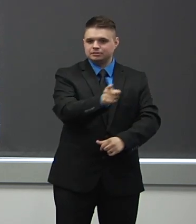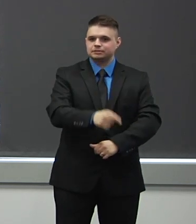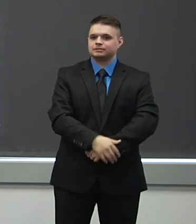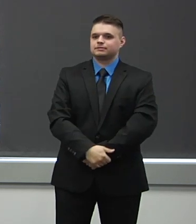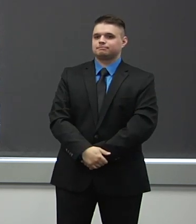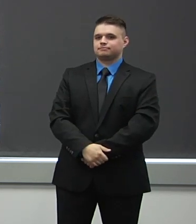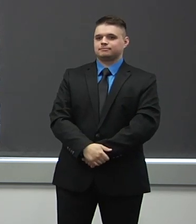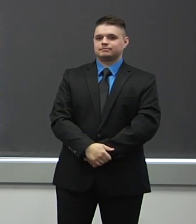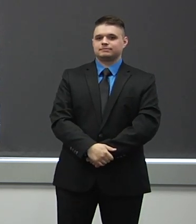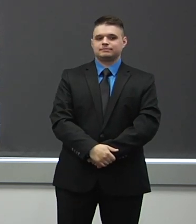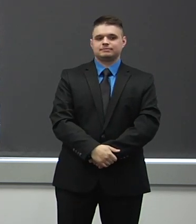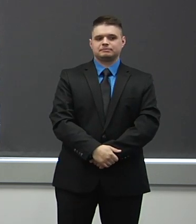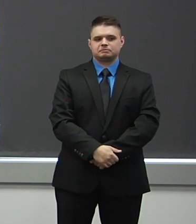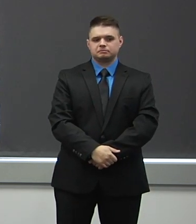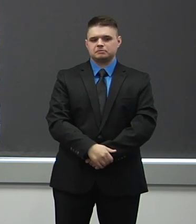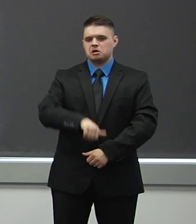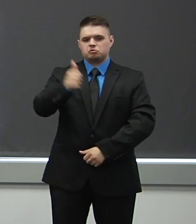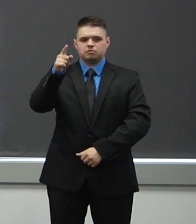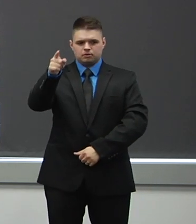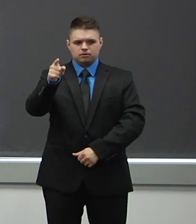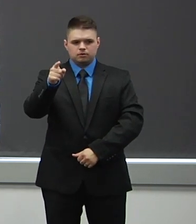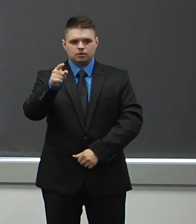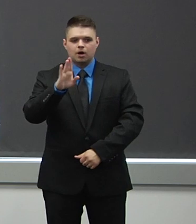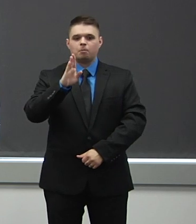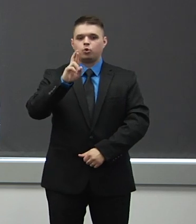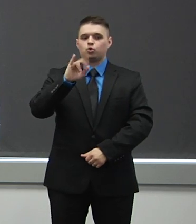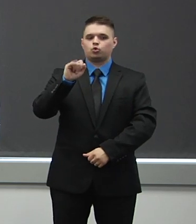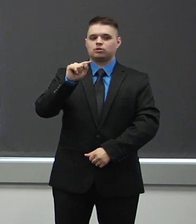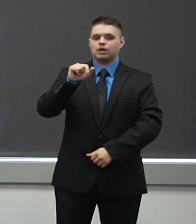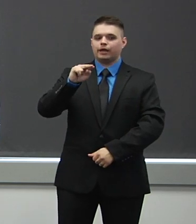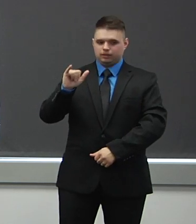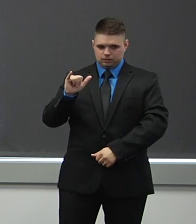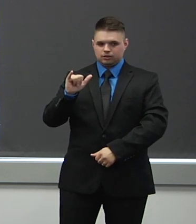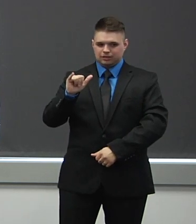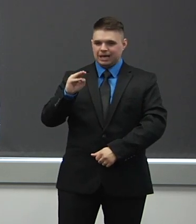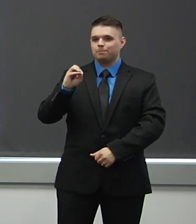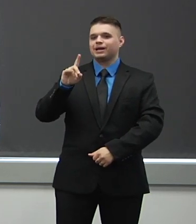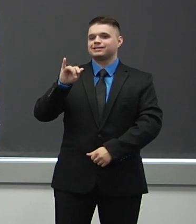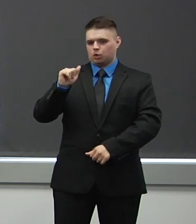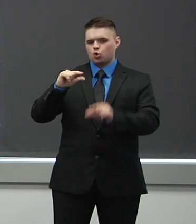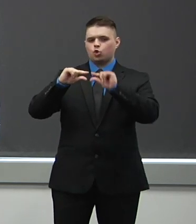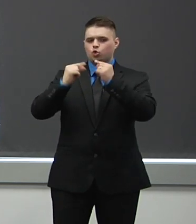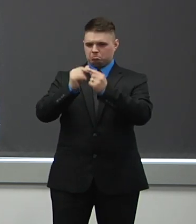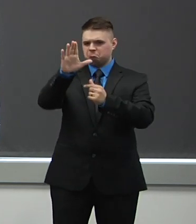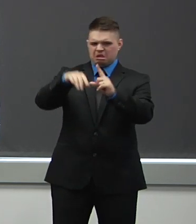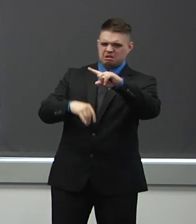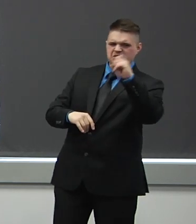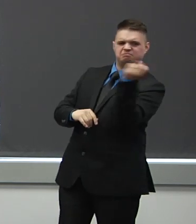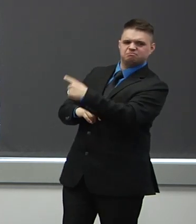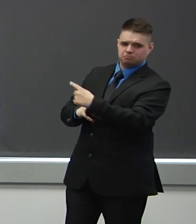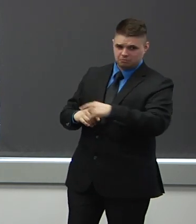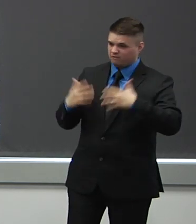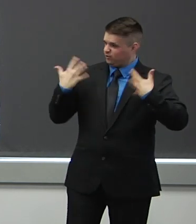Yes. Has it already been addressed in graduation